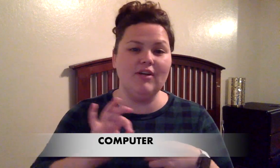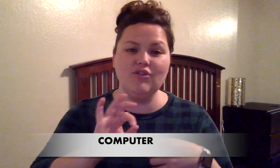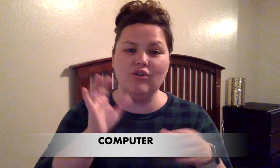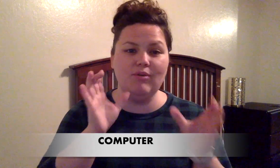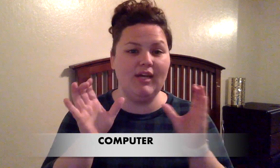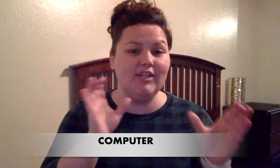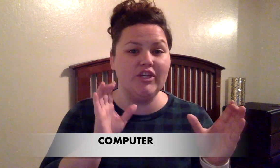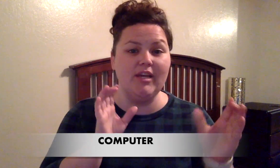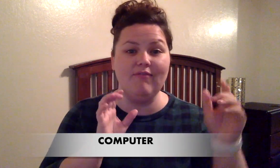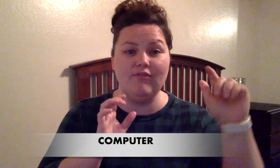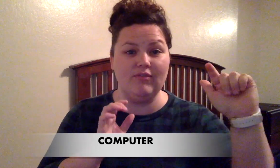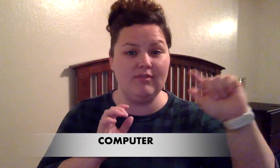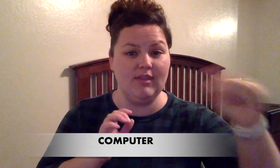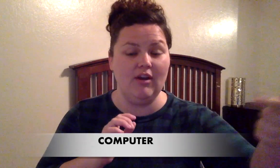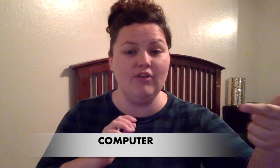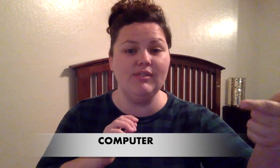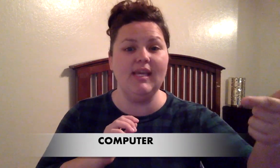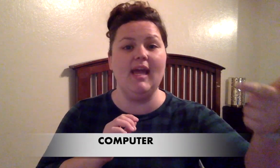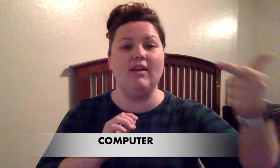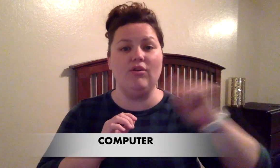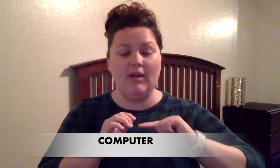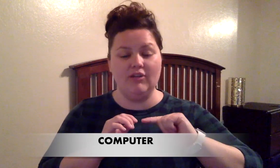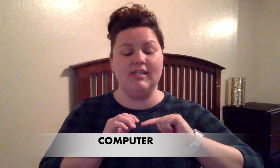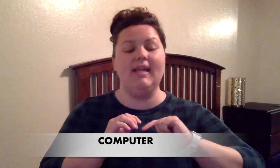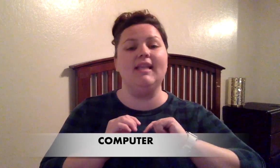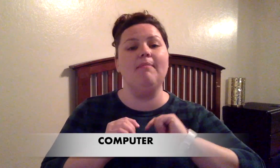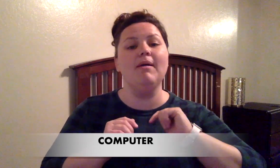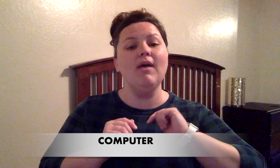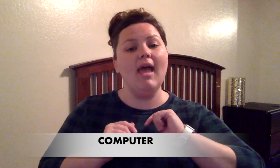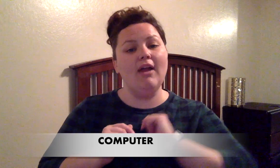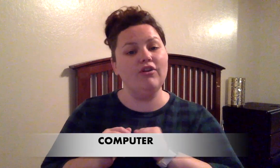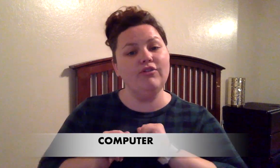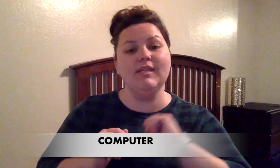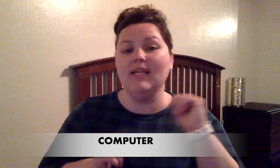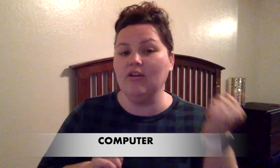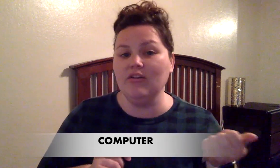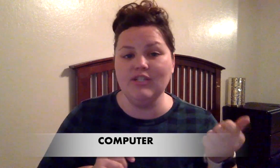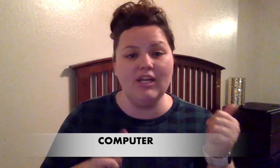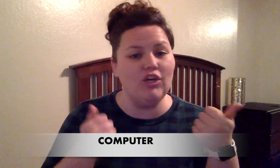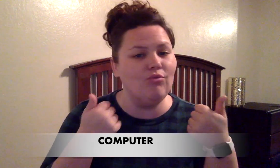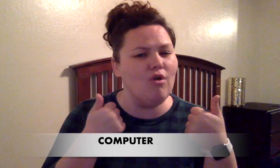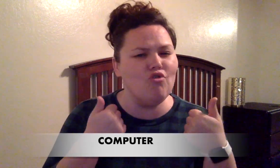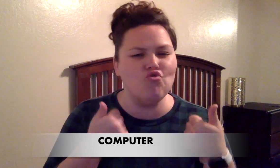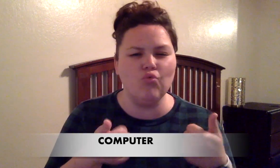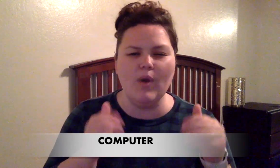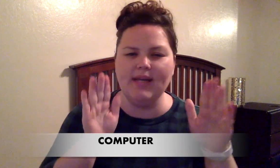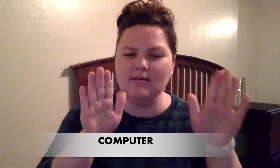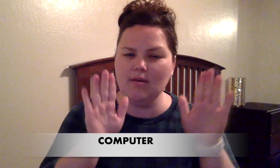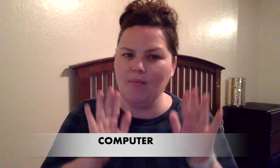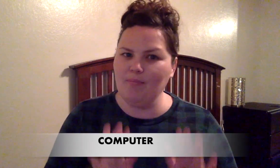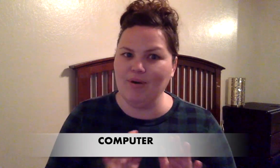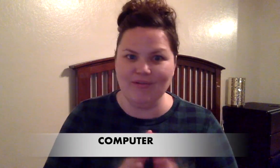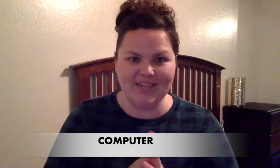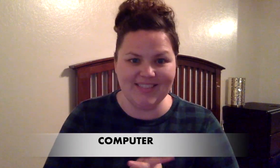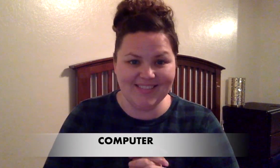functional communication. If they're using it and you're understanding them, and you're using it and they're understanding you, great, perfect,